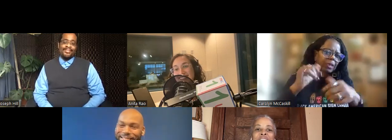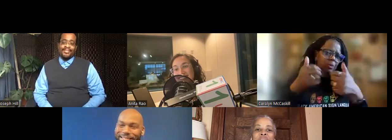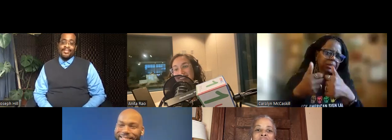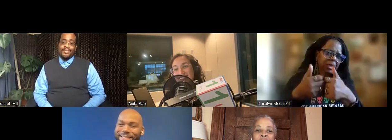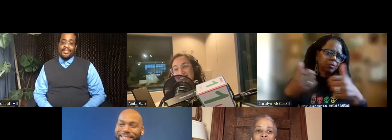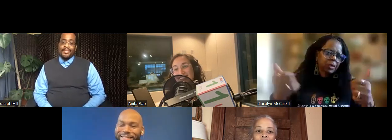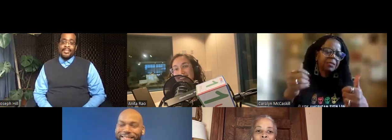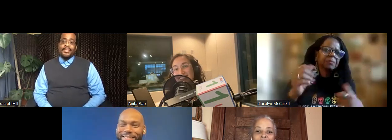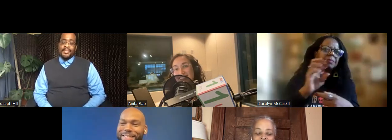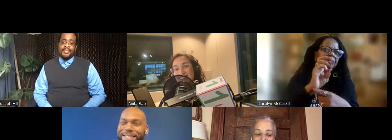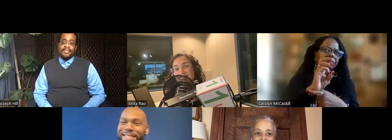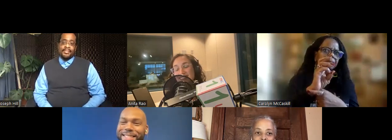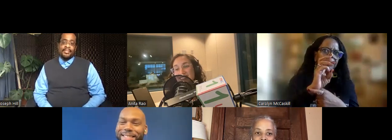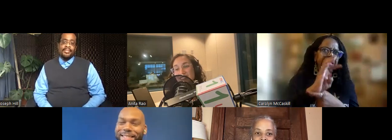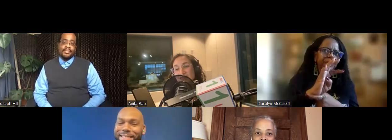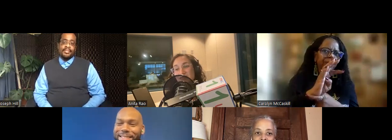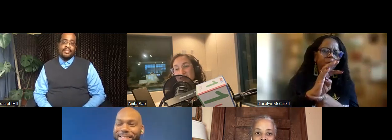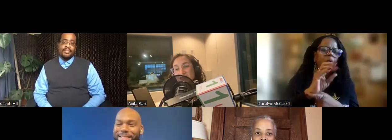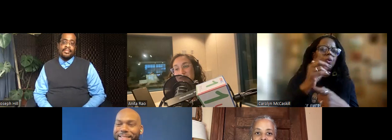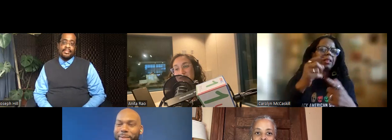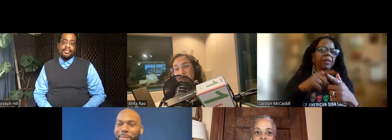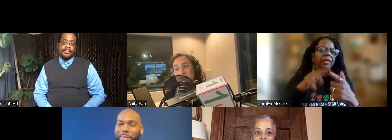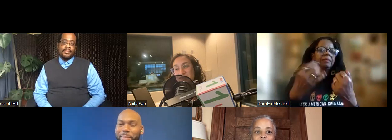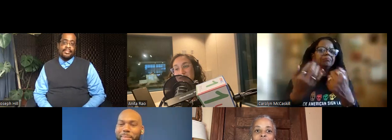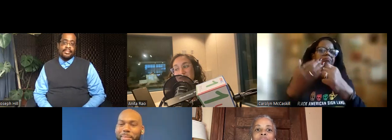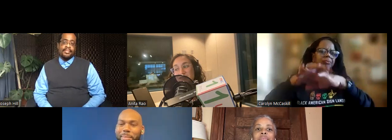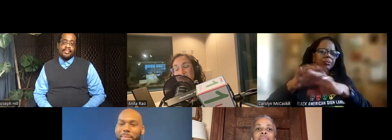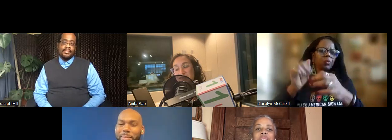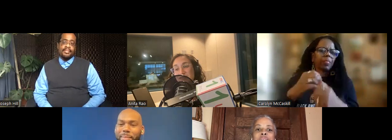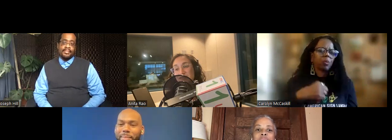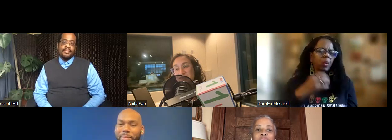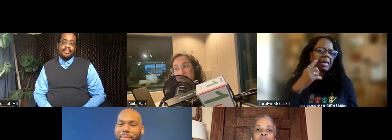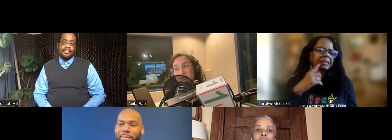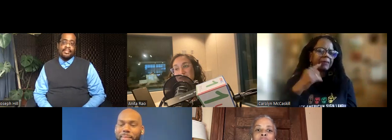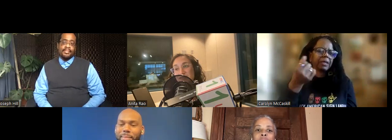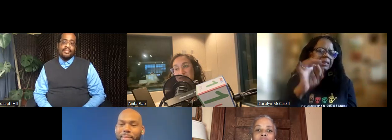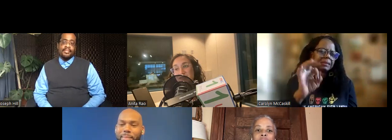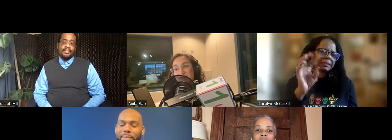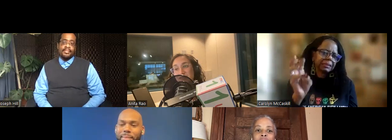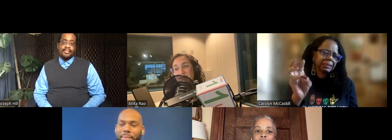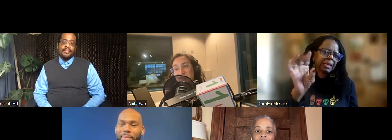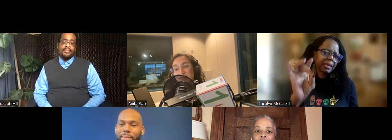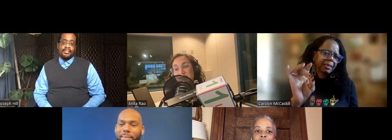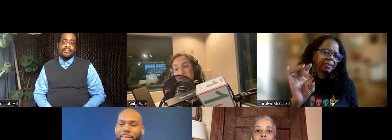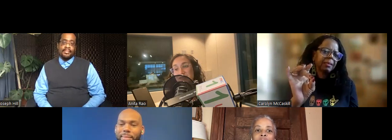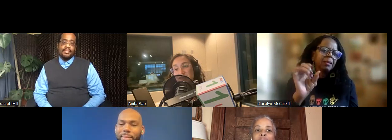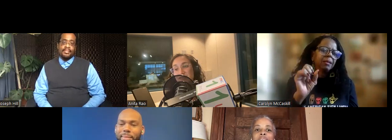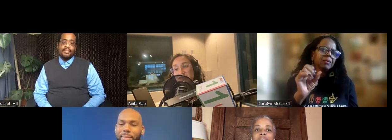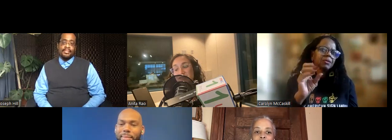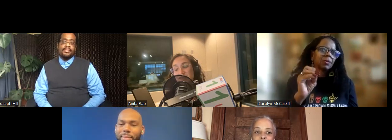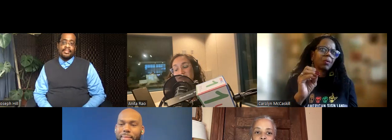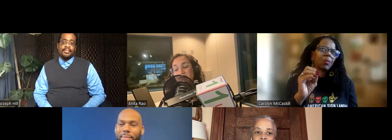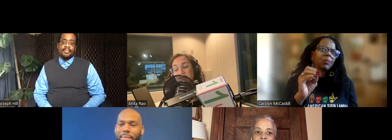did. I went to a Black deaf school that was segregated from 64, and then it was integrated with the